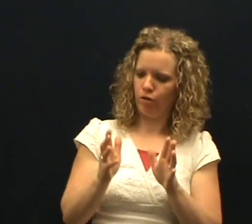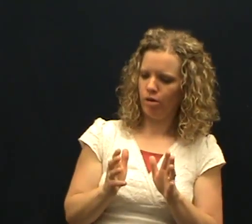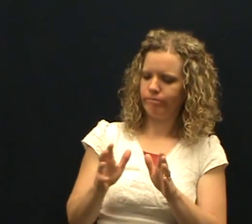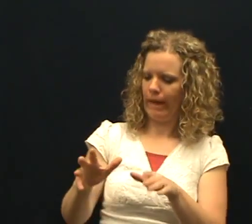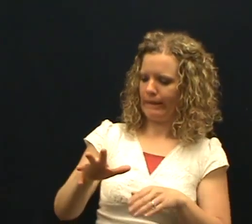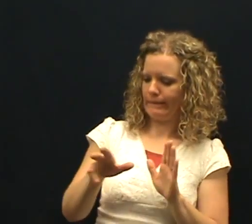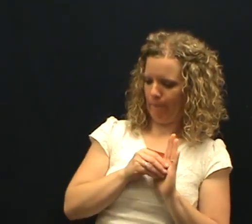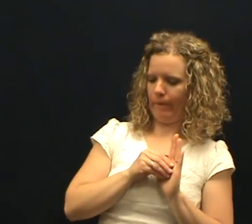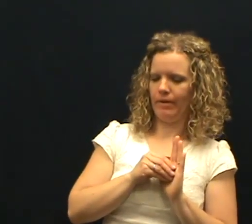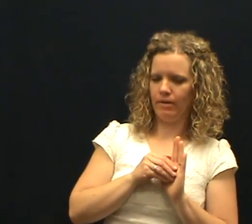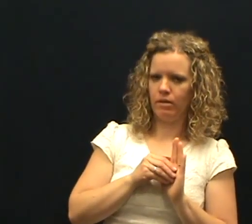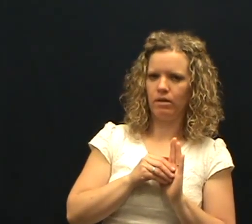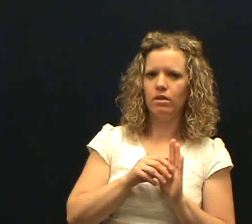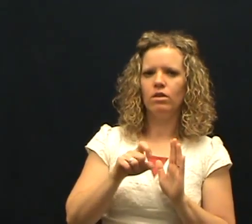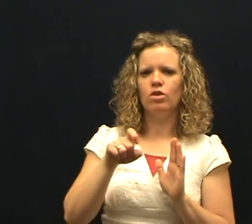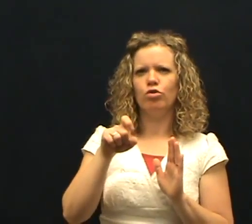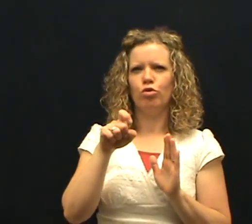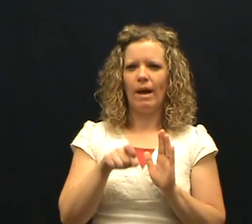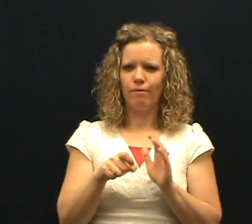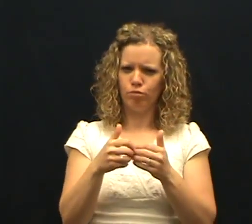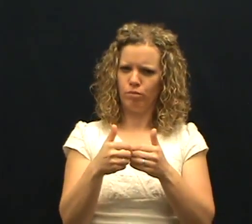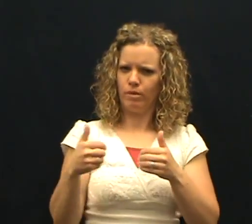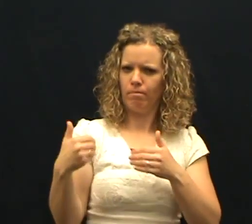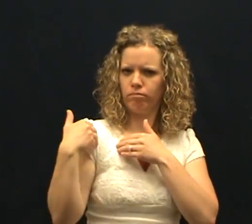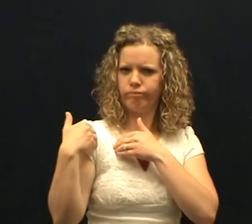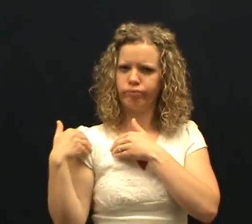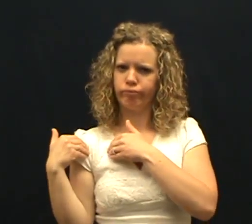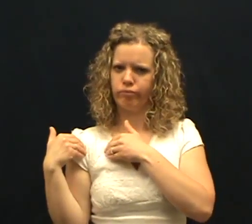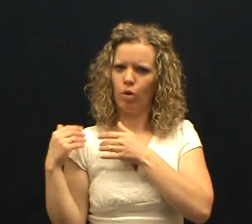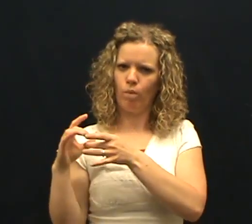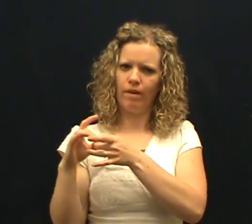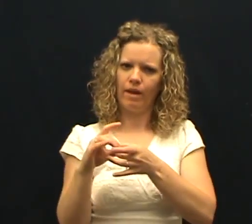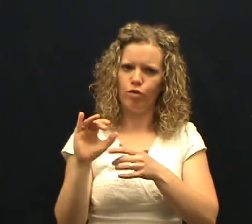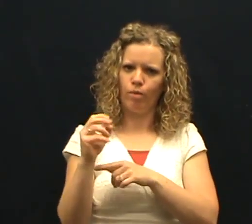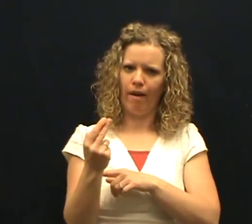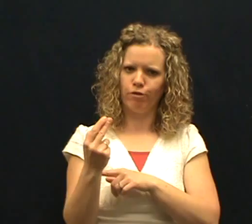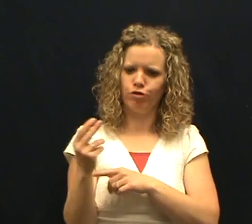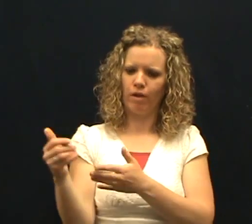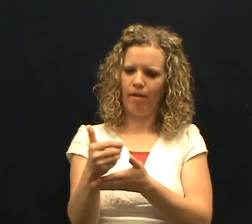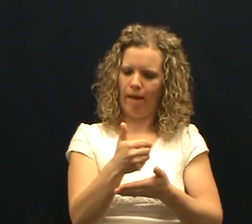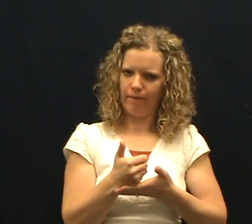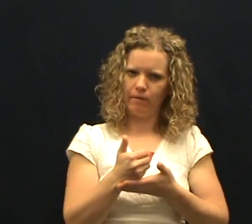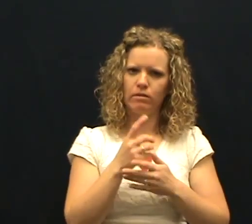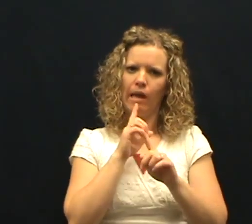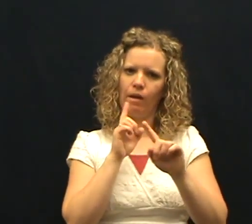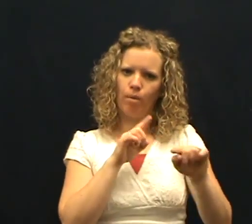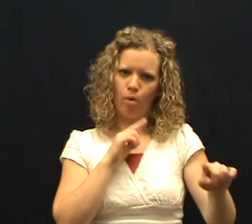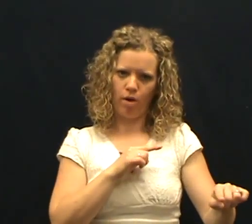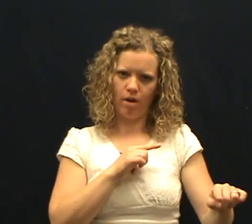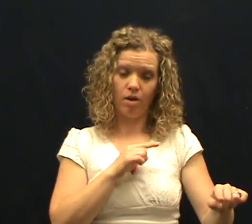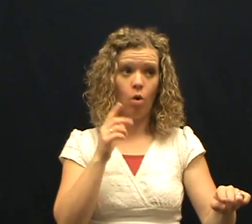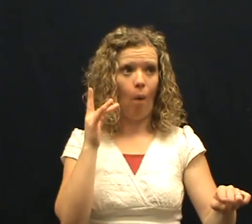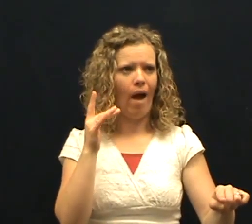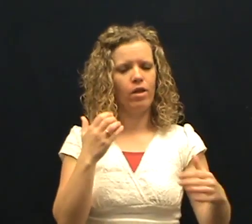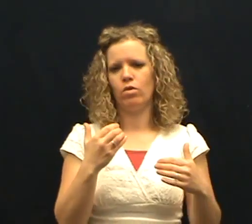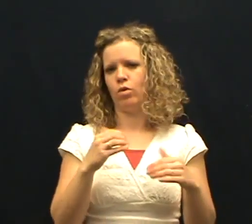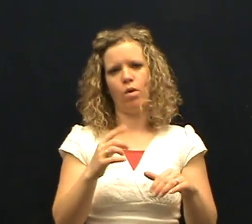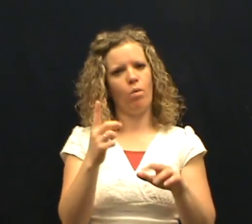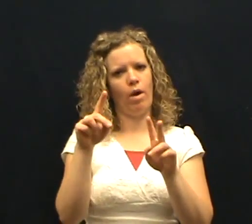the duties involved with that cash collection and reporting so that one person doesn't take the